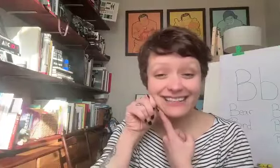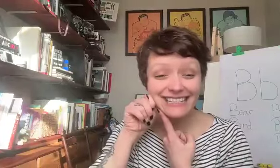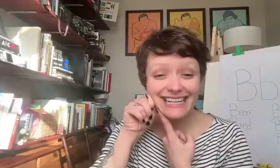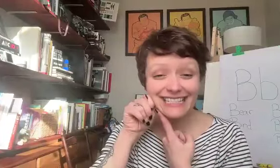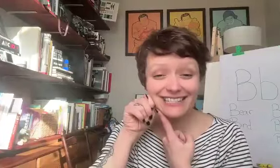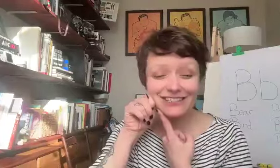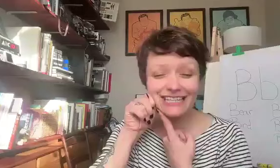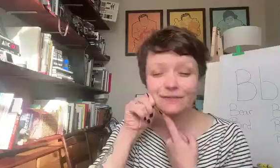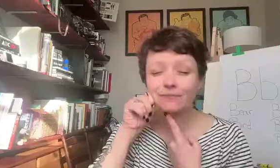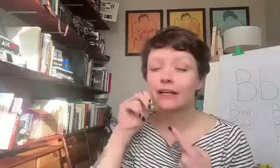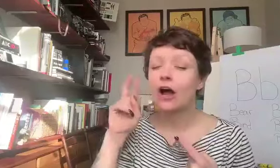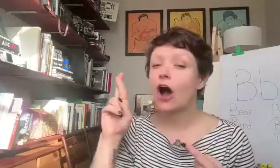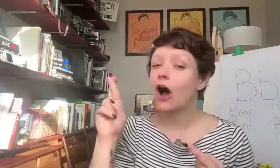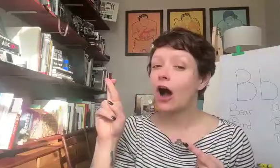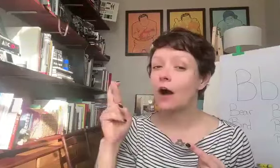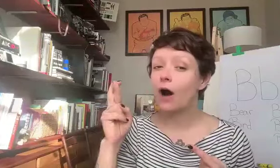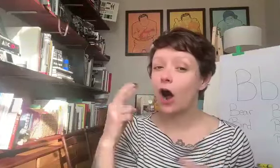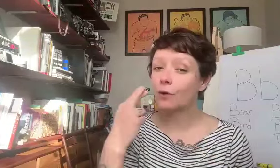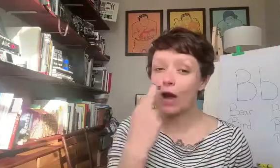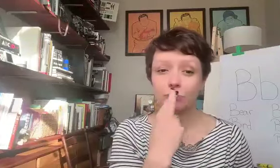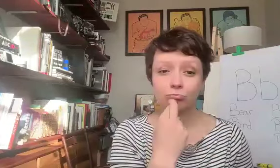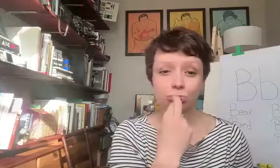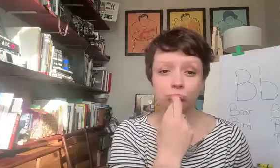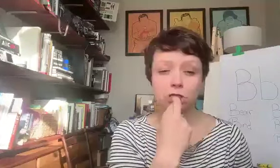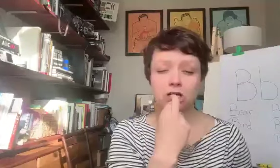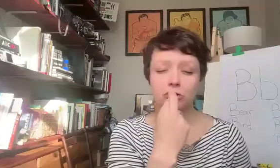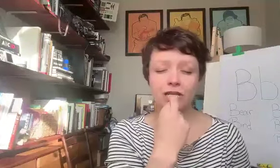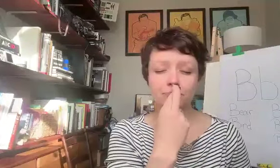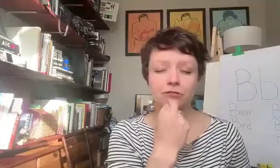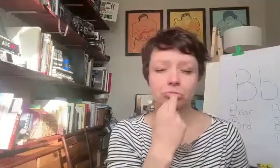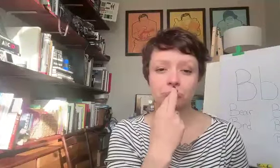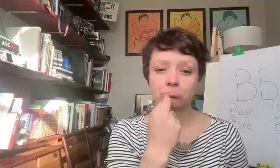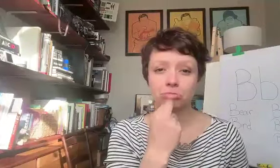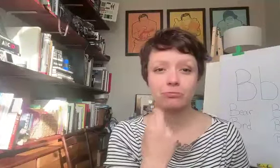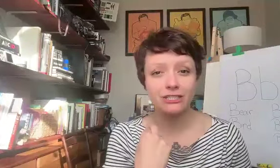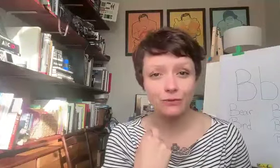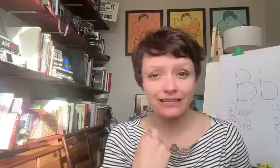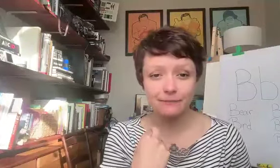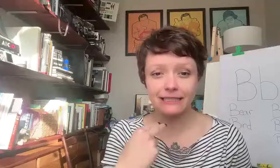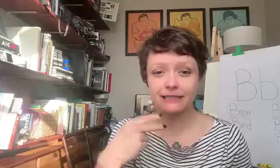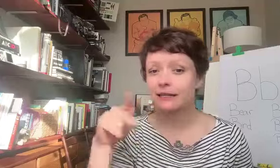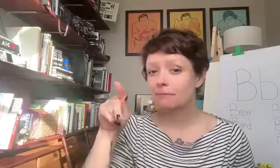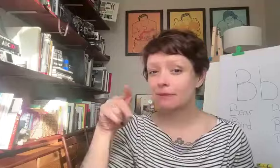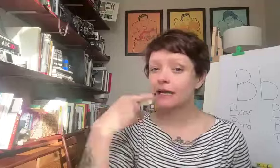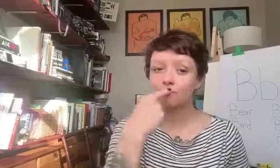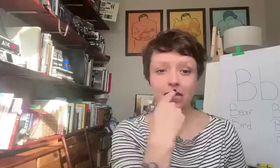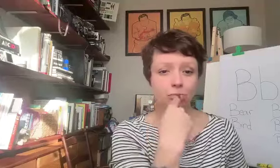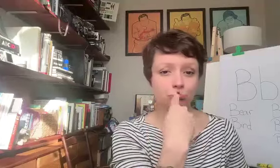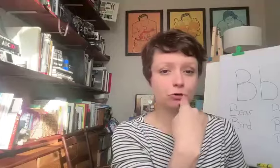because tan's on your skin. R, red. Put it on your lips because you wear the lipstick. P, pink. Put it on